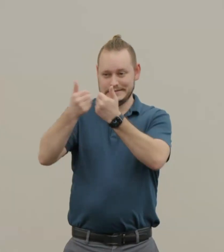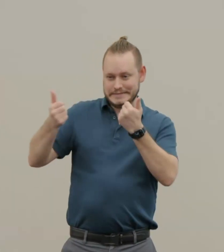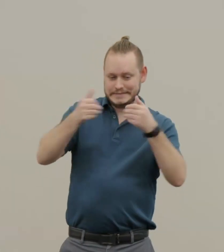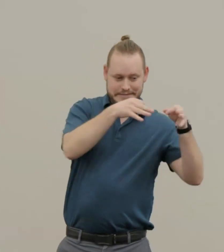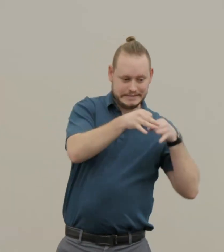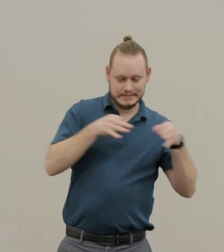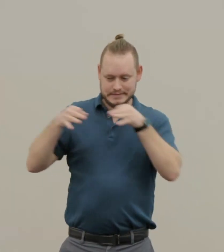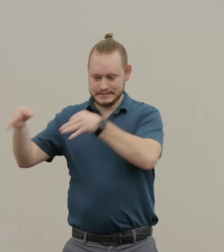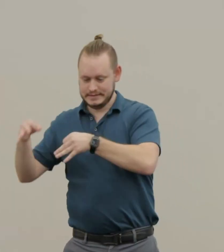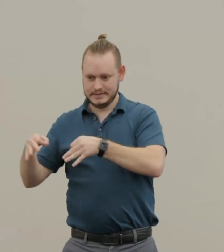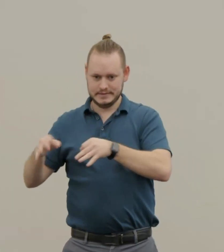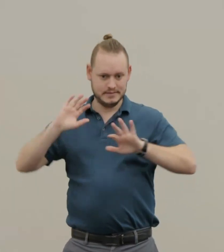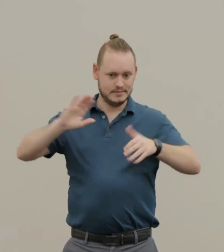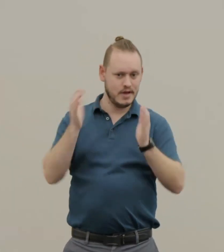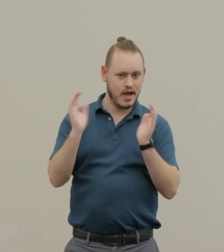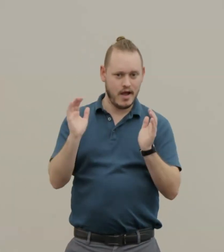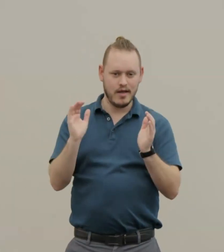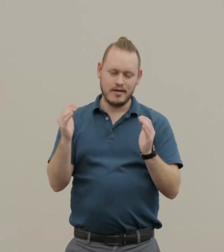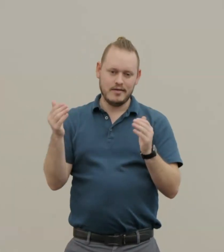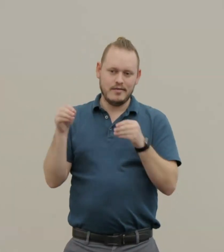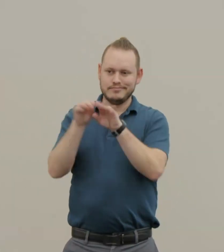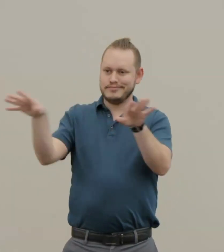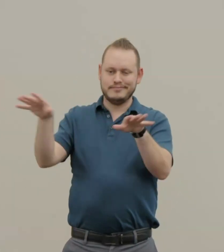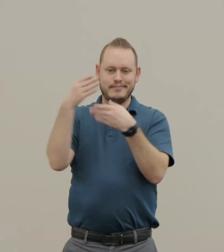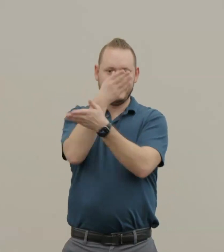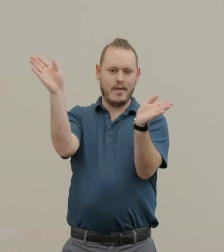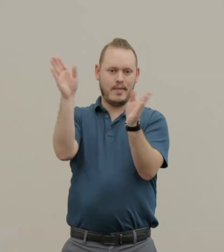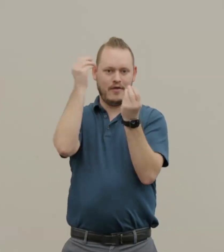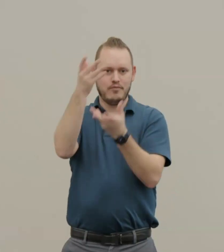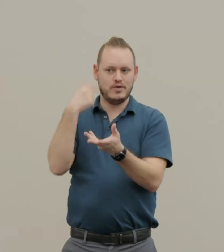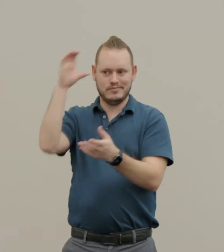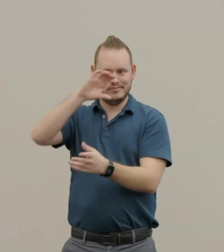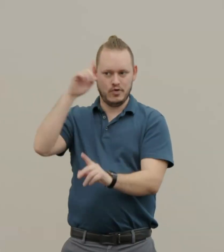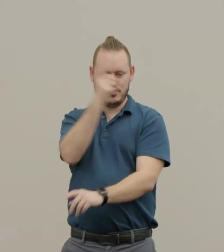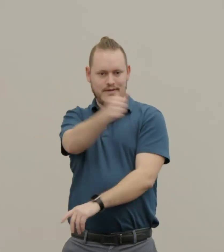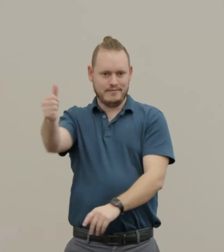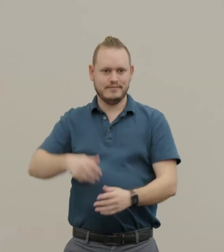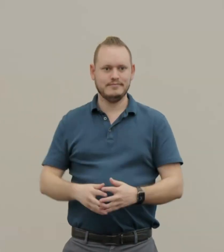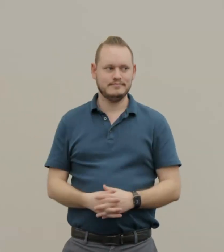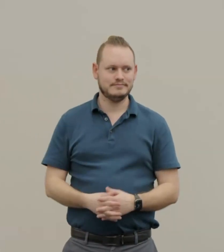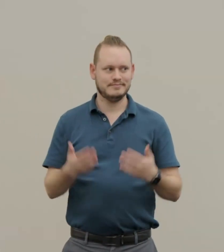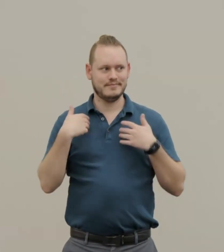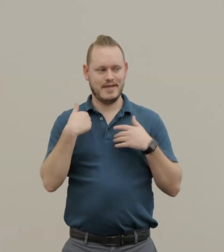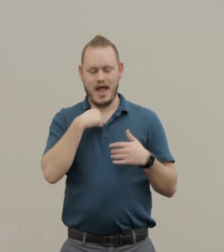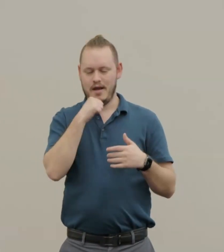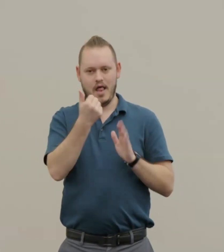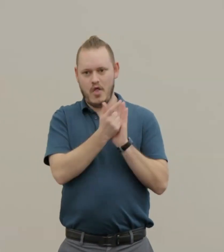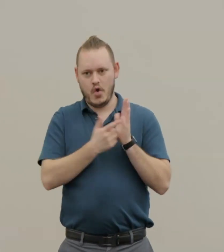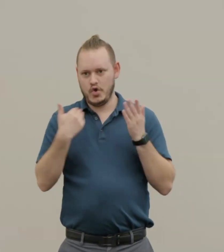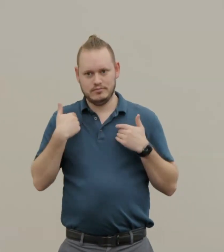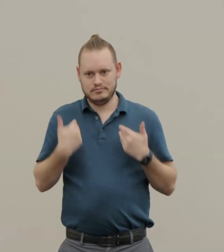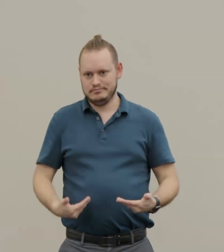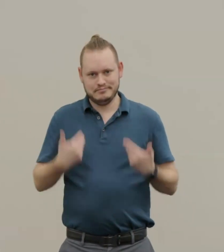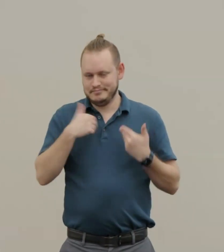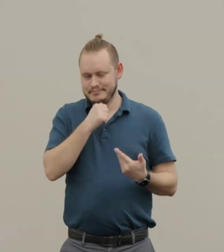about documents versus web content, it is there. It is public information. You can dive into it. Again, not a lawyer. So,